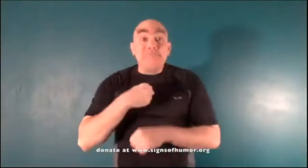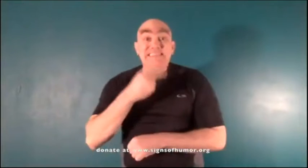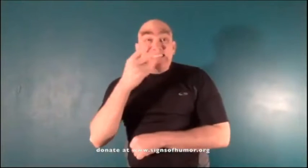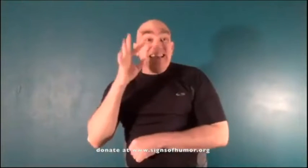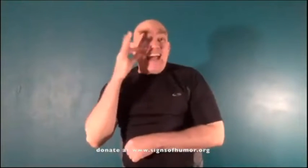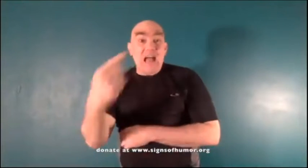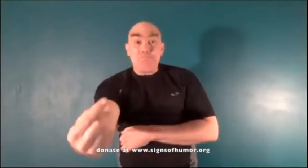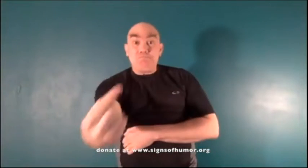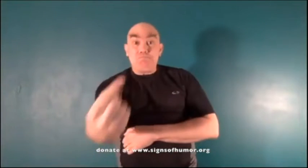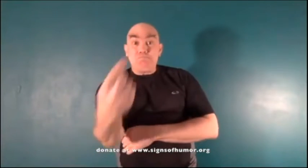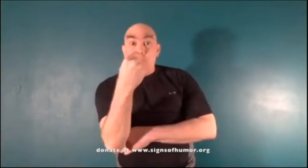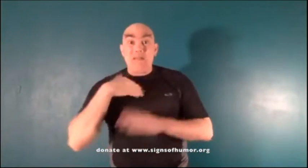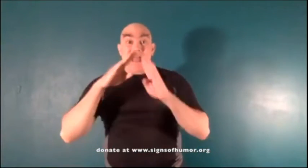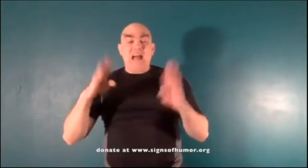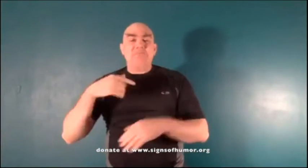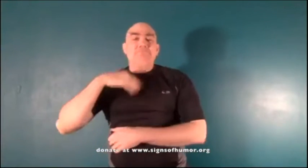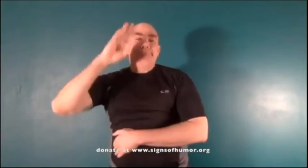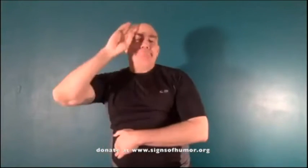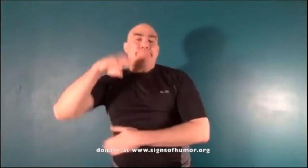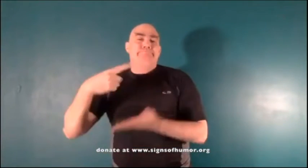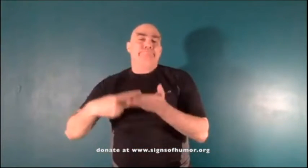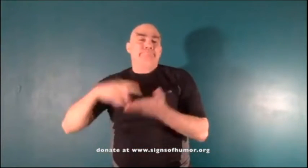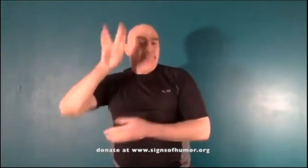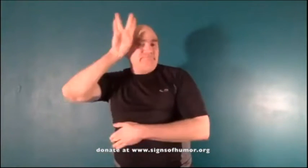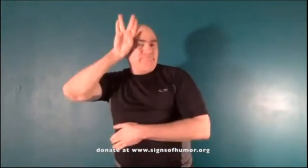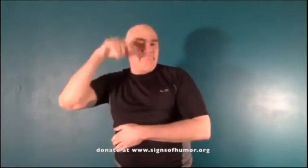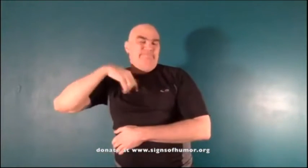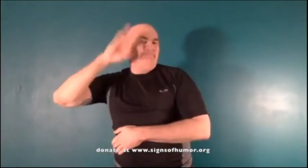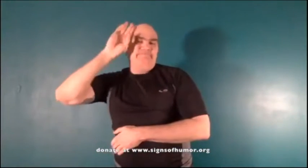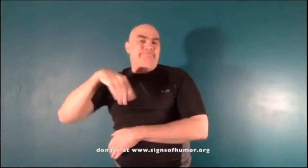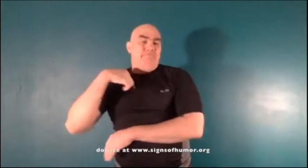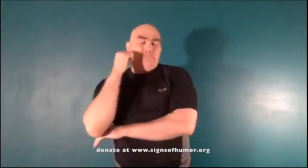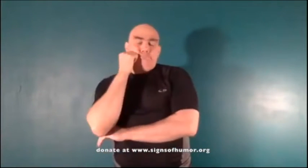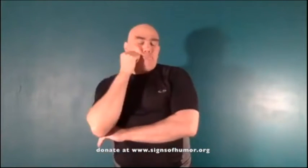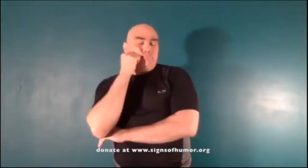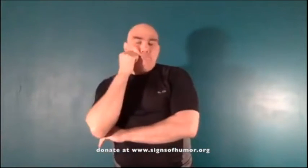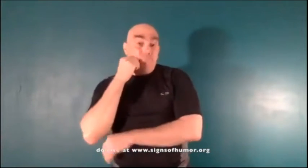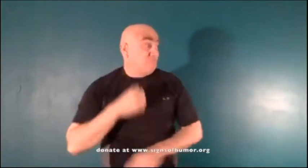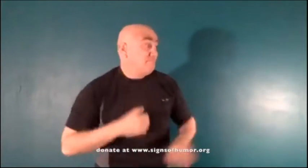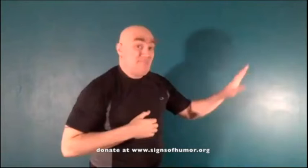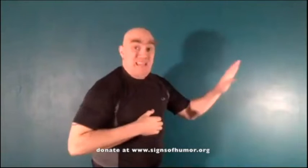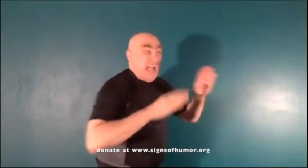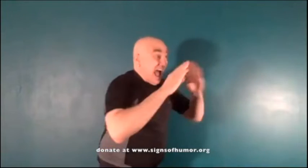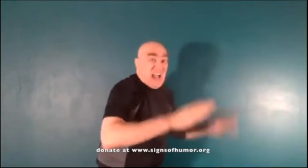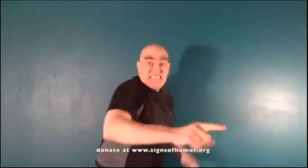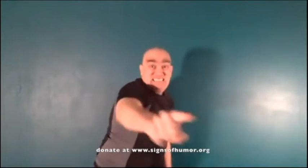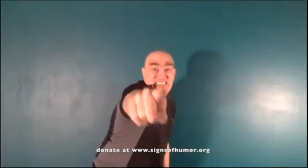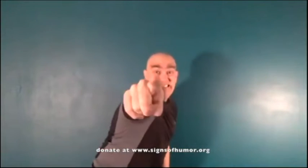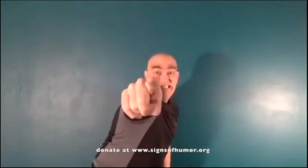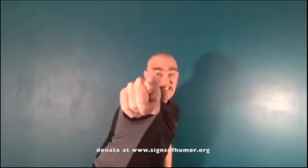that house. Now, I don't know if you've ever had a cat point at you before while you're sitting out, looking out the window at them. It's an uncomfortable feeling